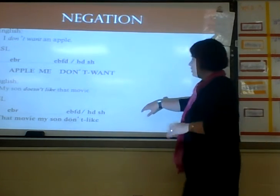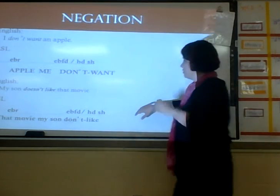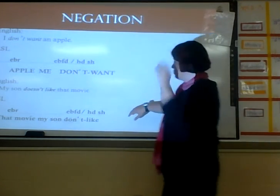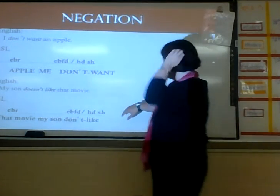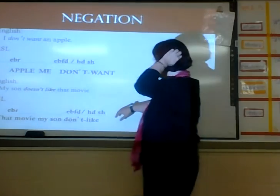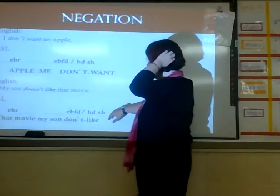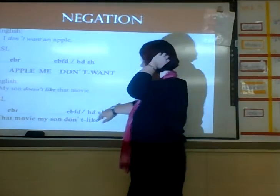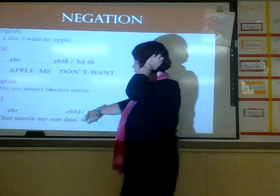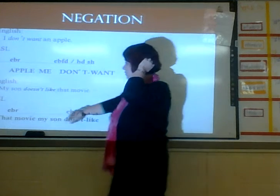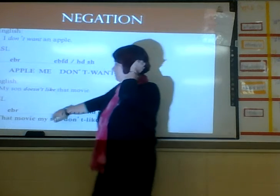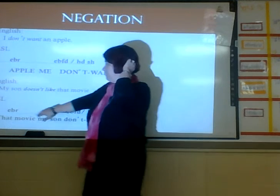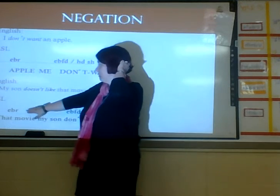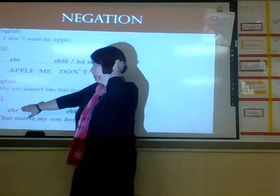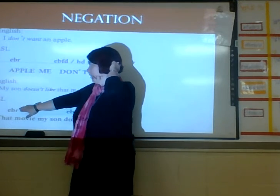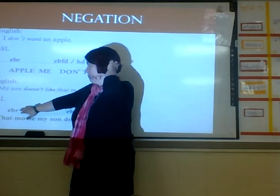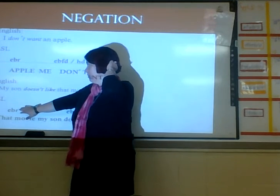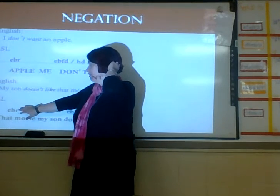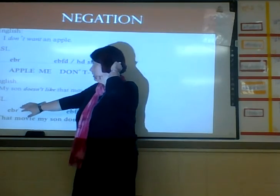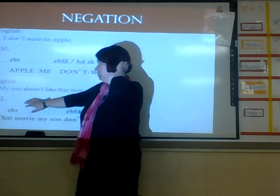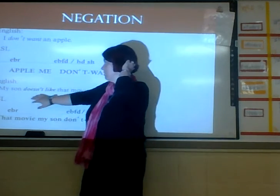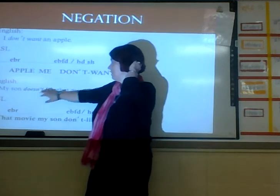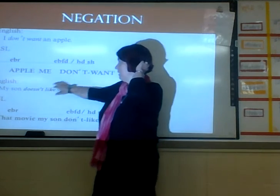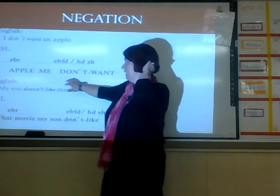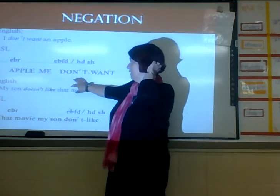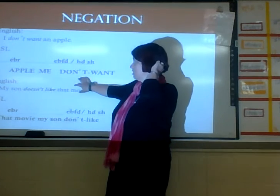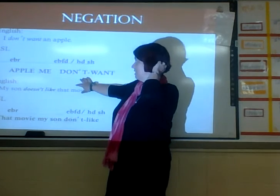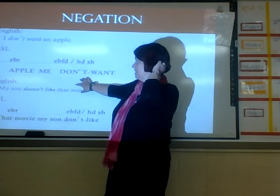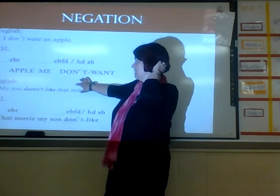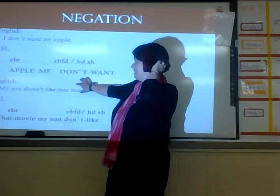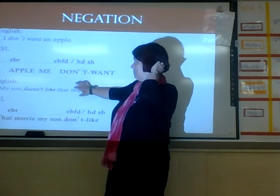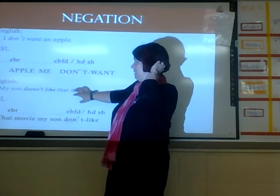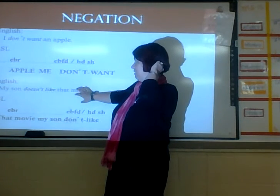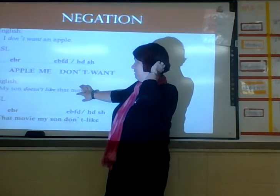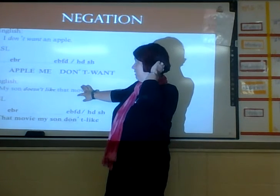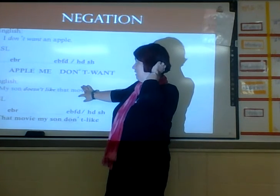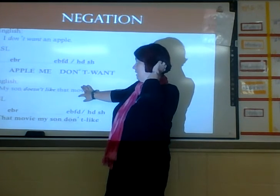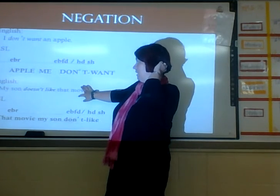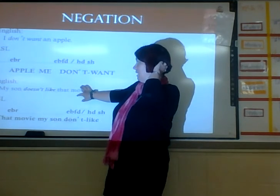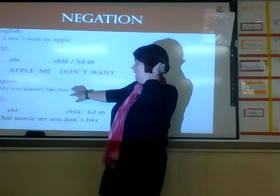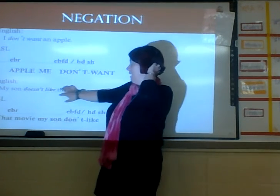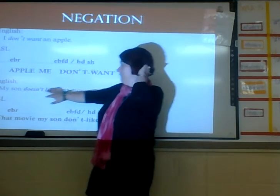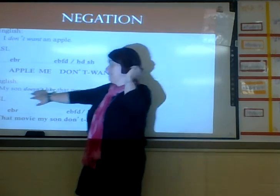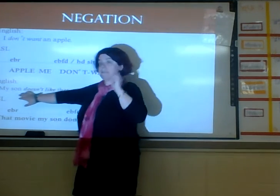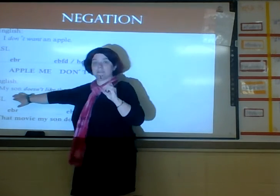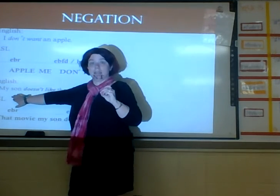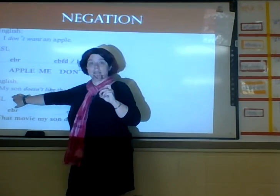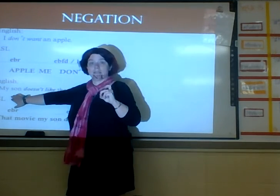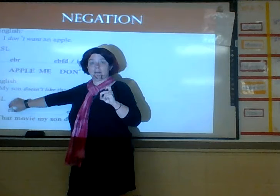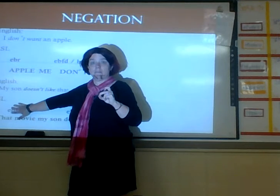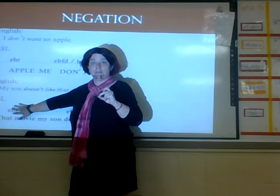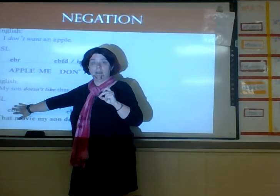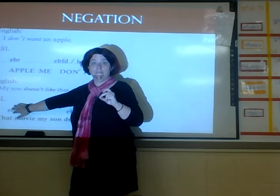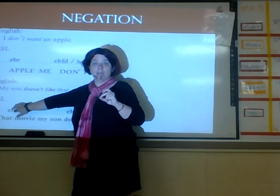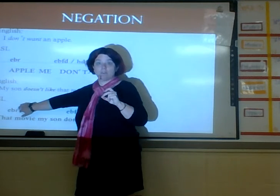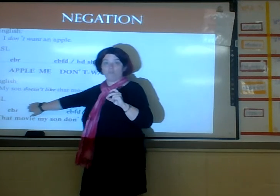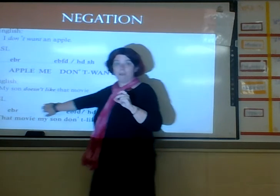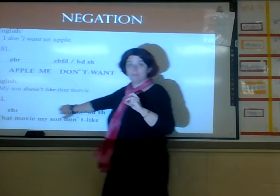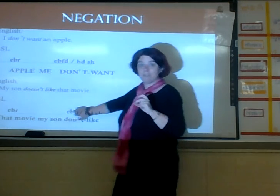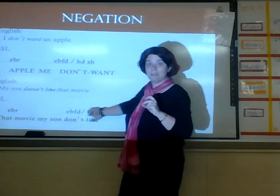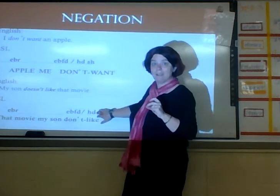you need to remember the grammar. Notice how the English sentence is up here, and then it says ASL, and then the grammar's on